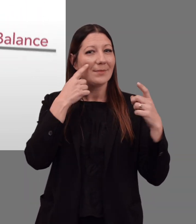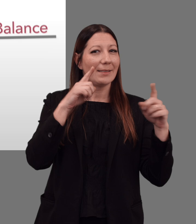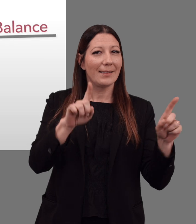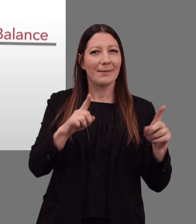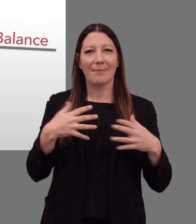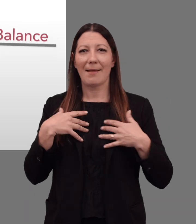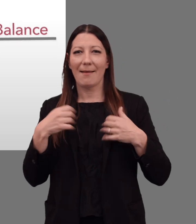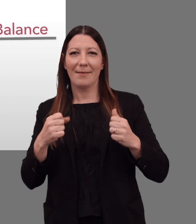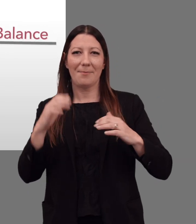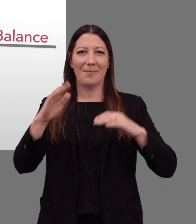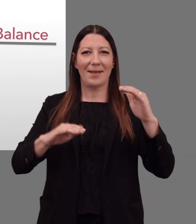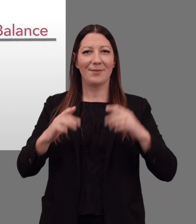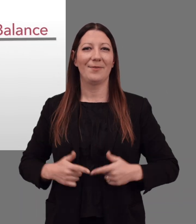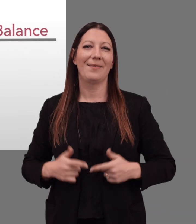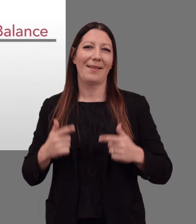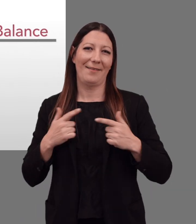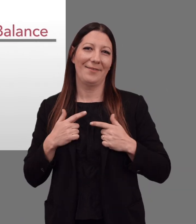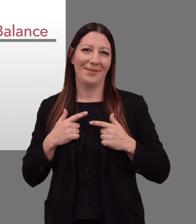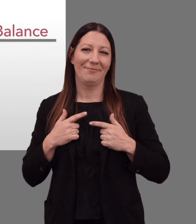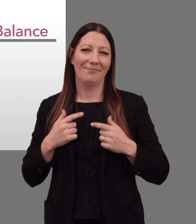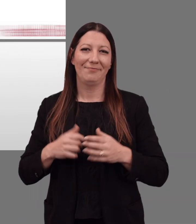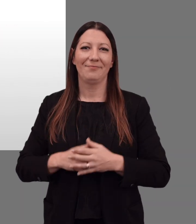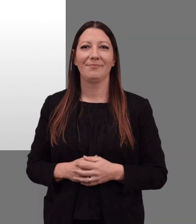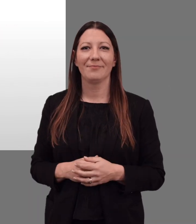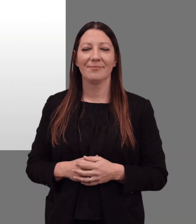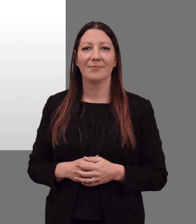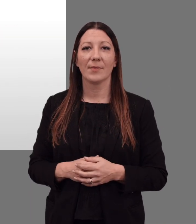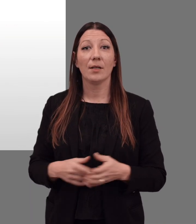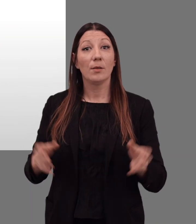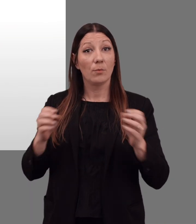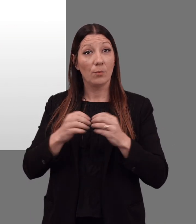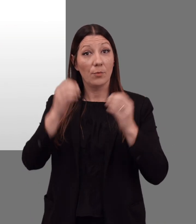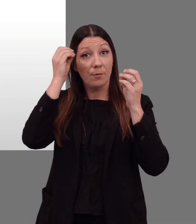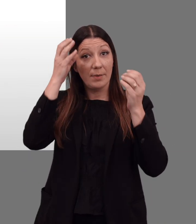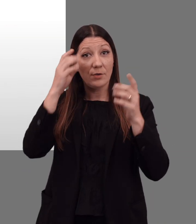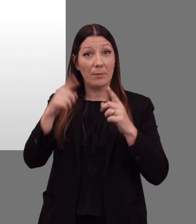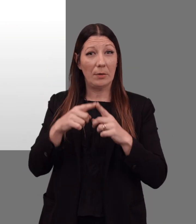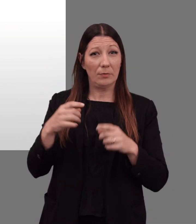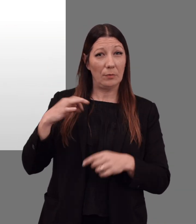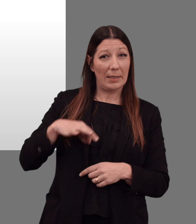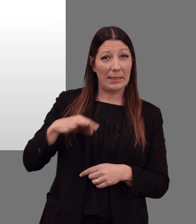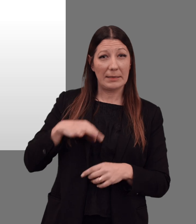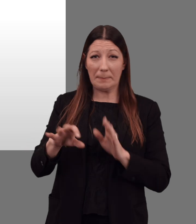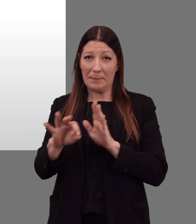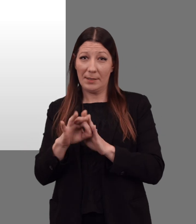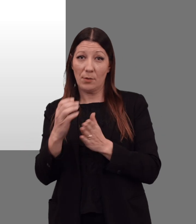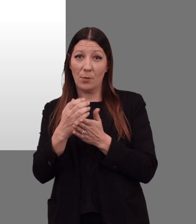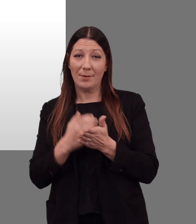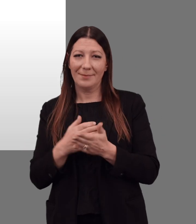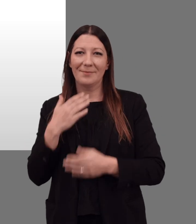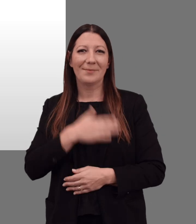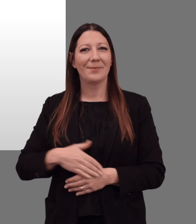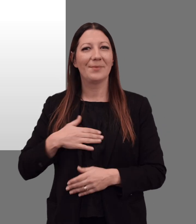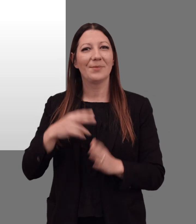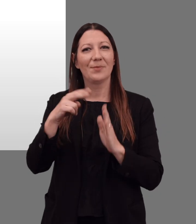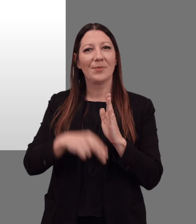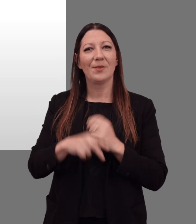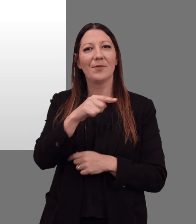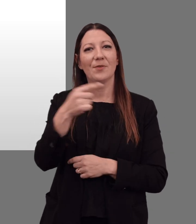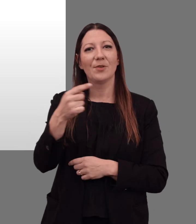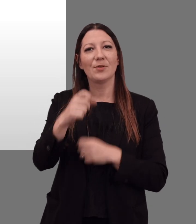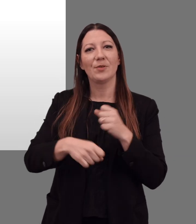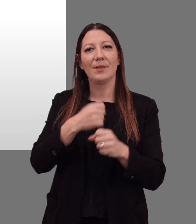life. For more information on credit hours and choosing courses and load, please review the First Year Essentials Guide found